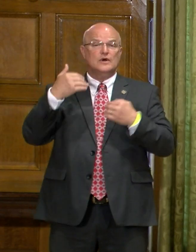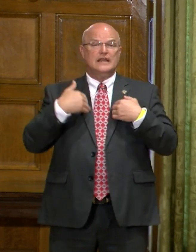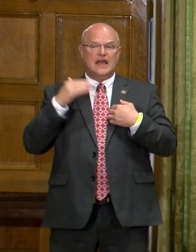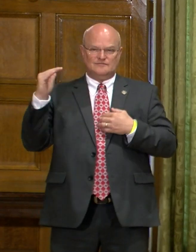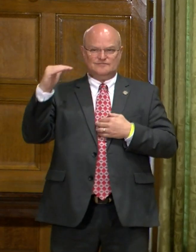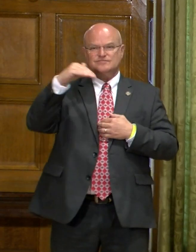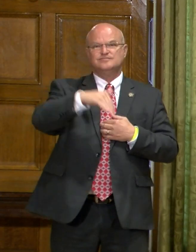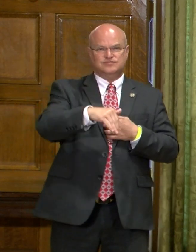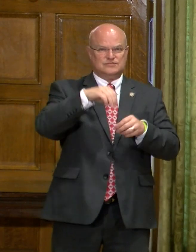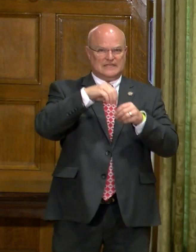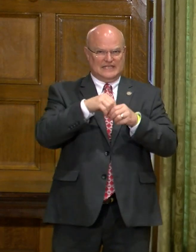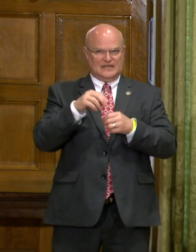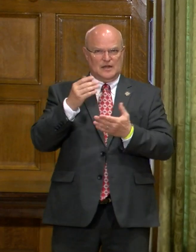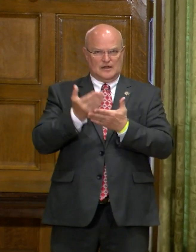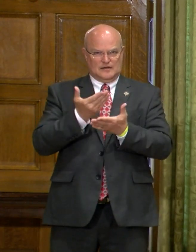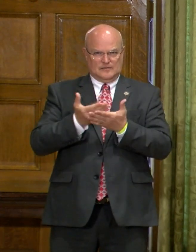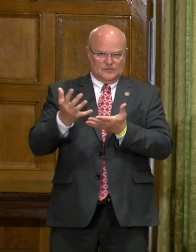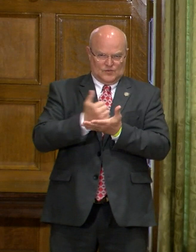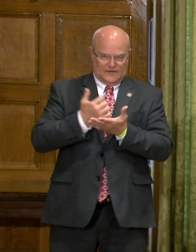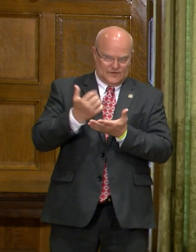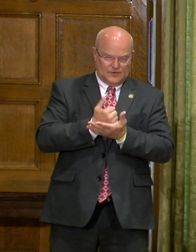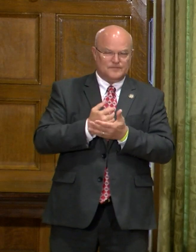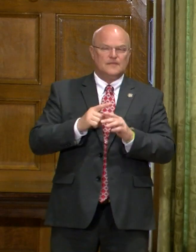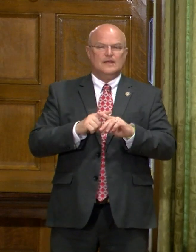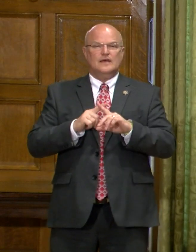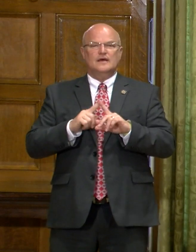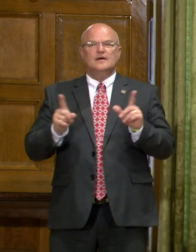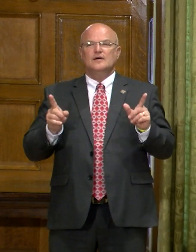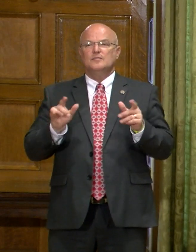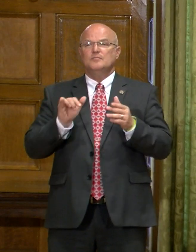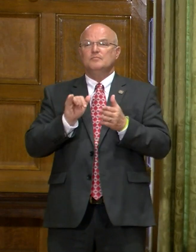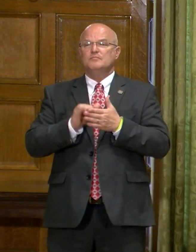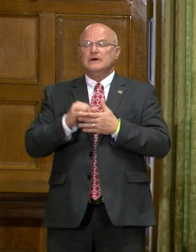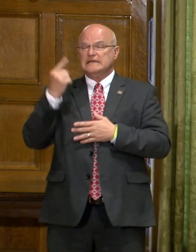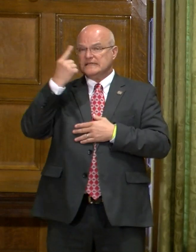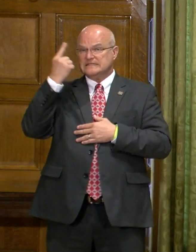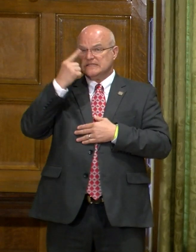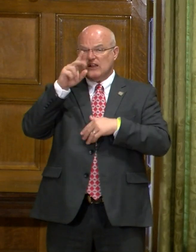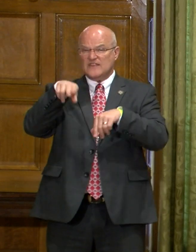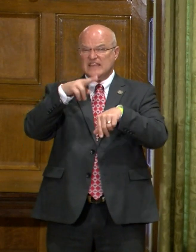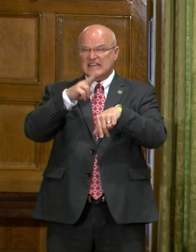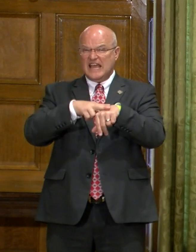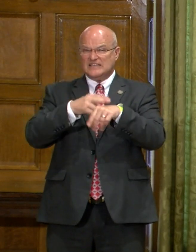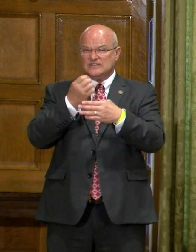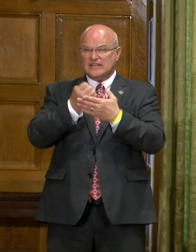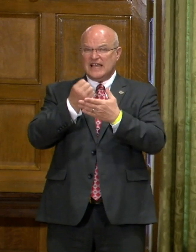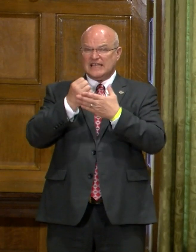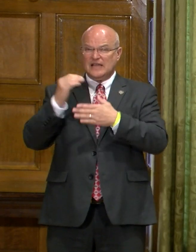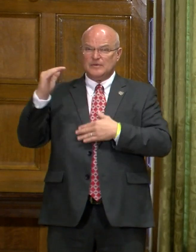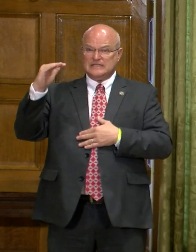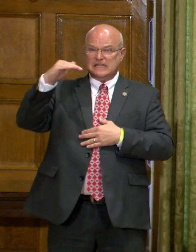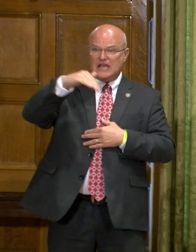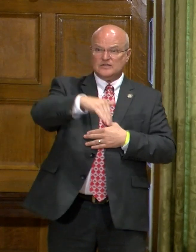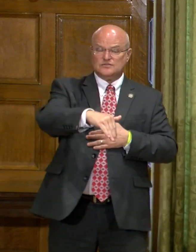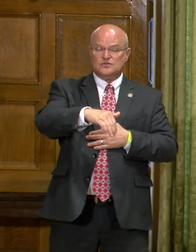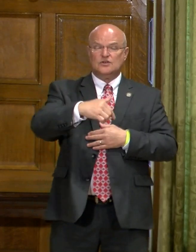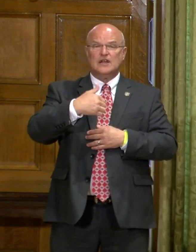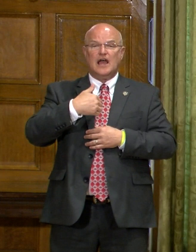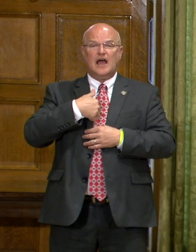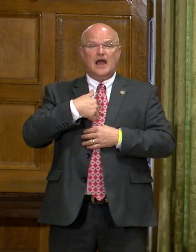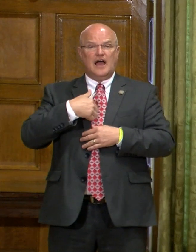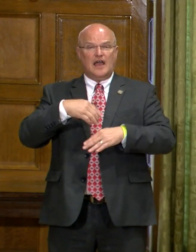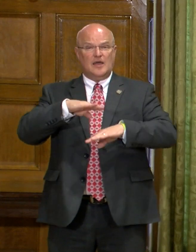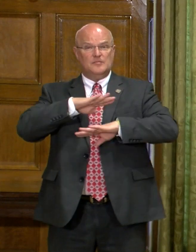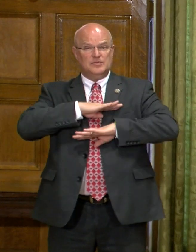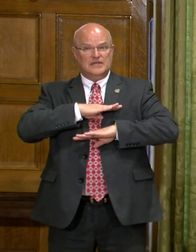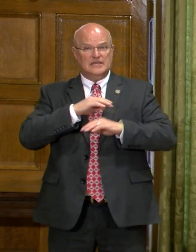a downturn in our revenue. But considering the national economic downturn, I'm very